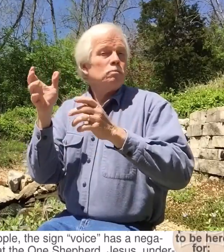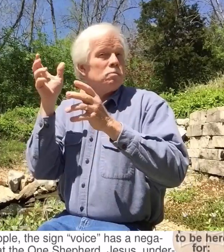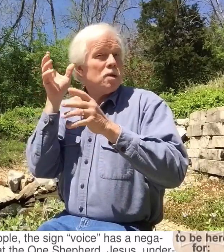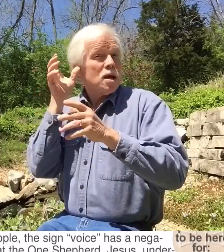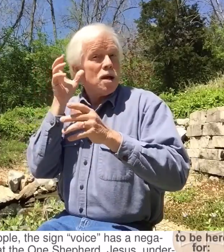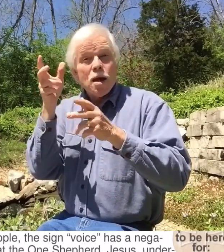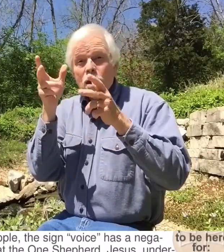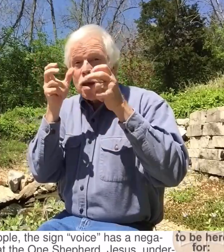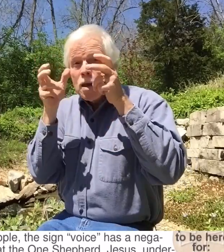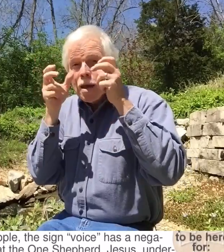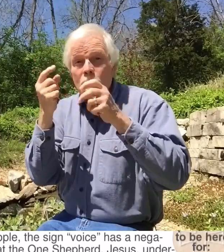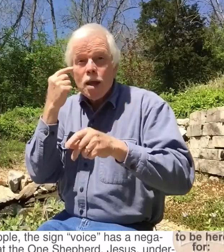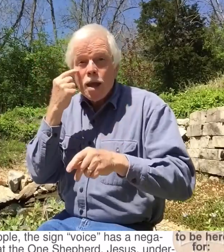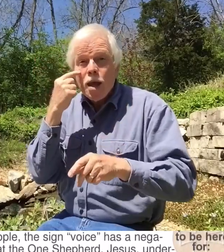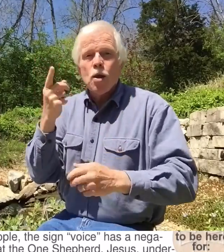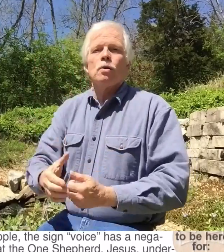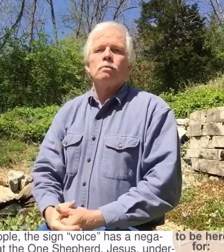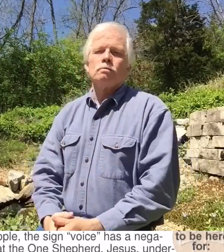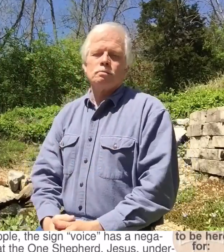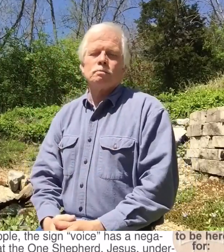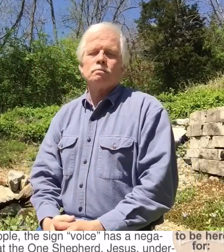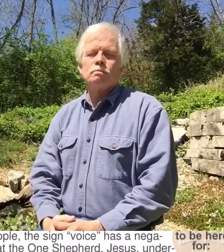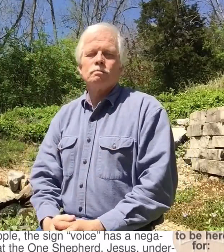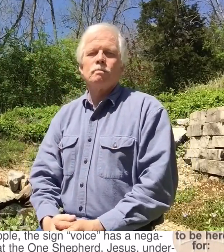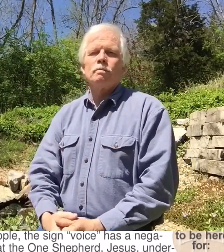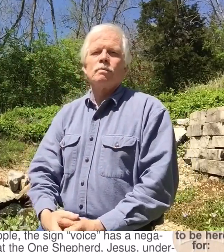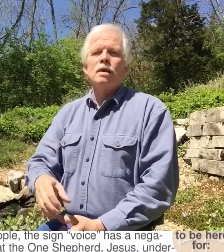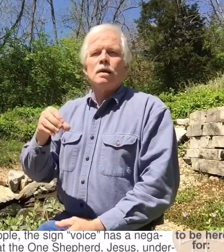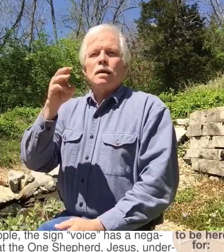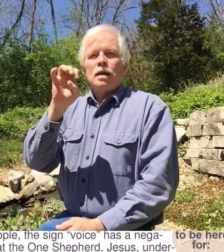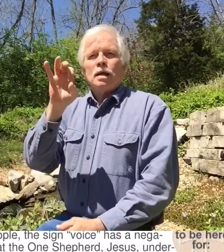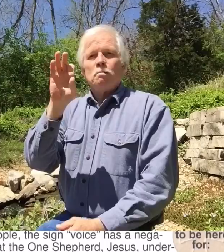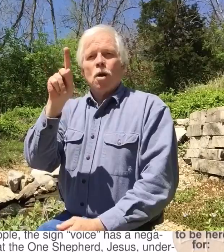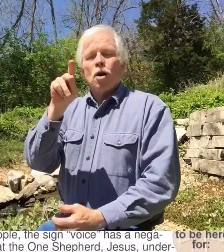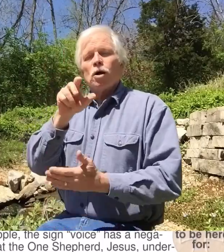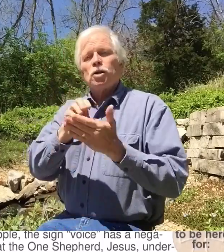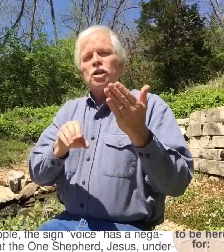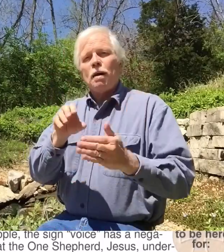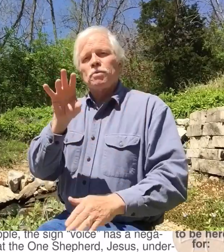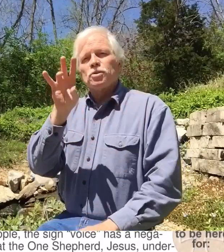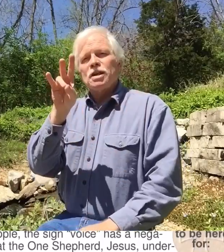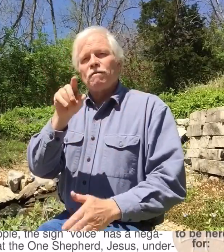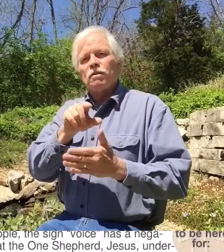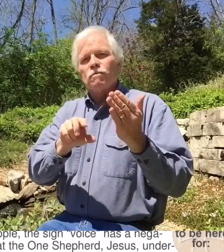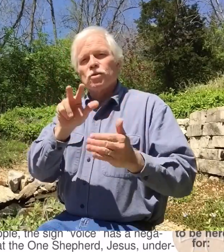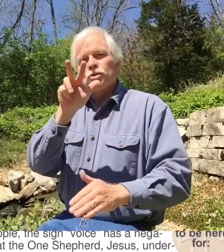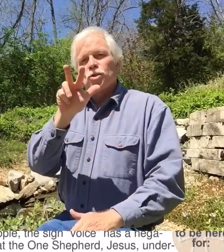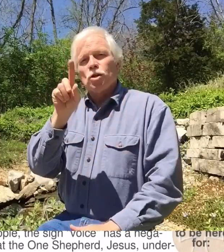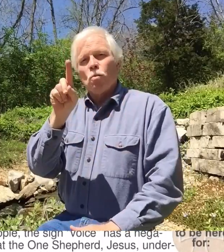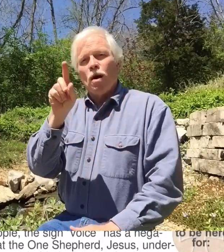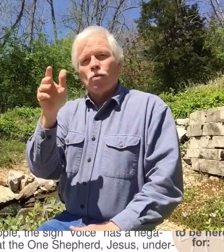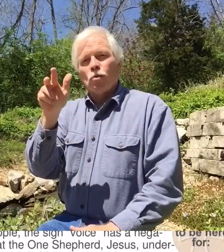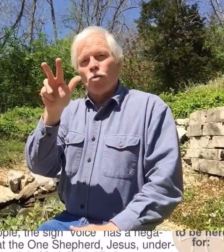hear in Mark chapter 7 verse 31 through